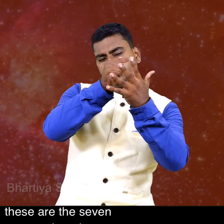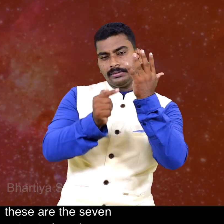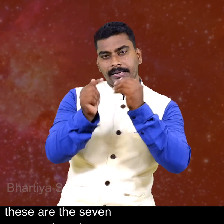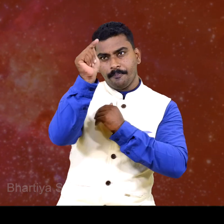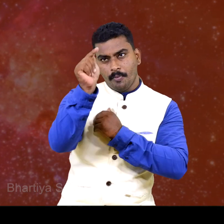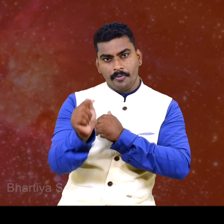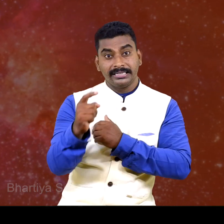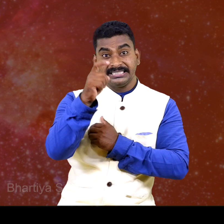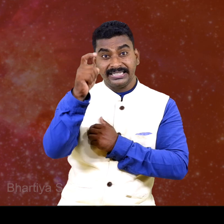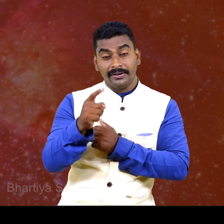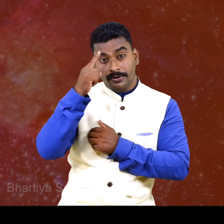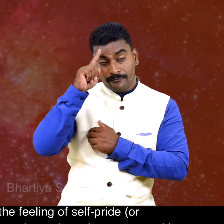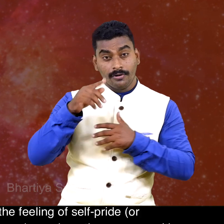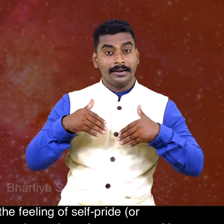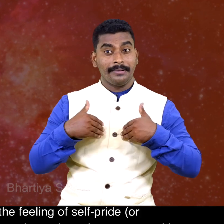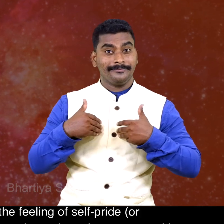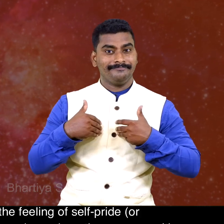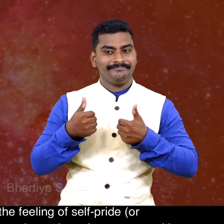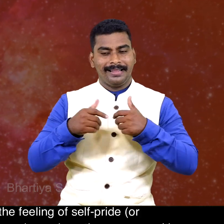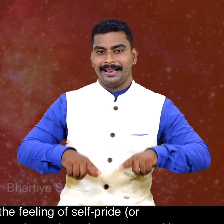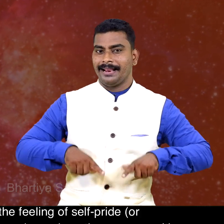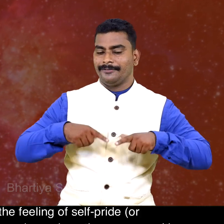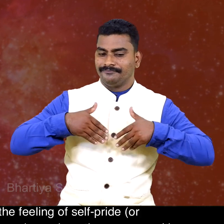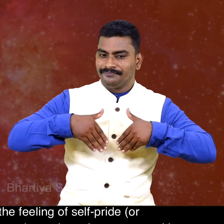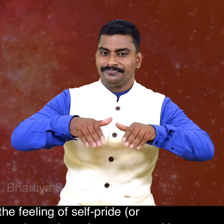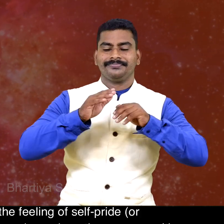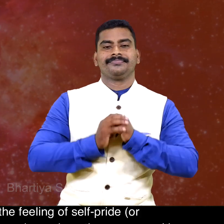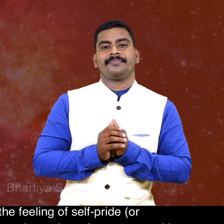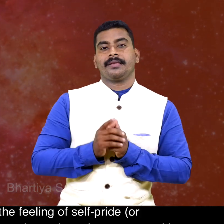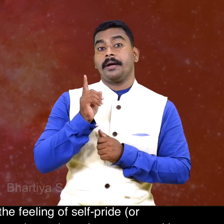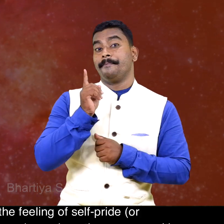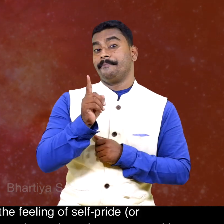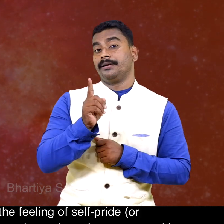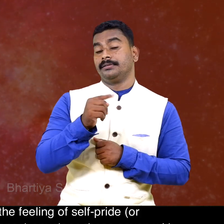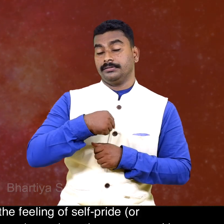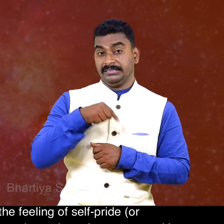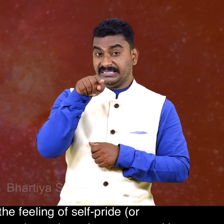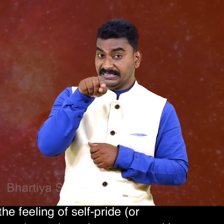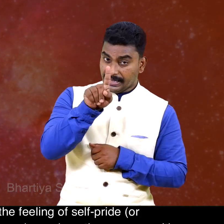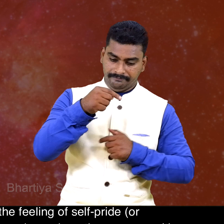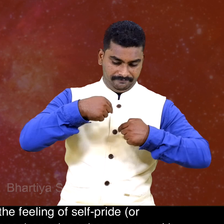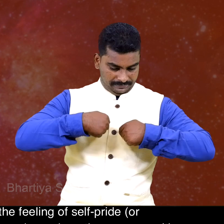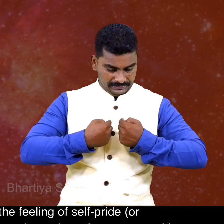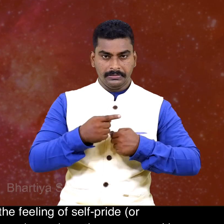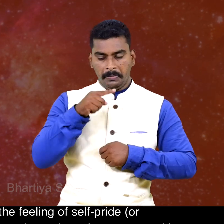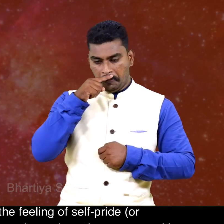happiness. But the feeling of self pride envelops these